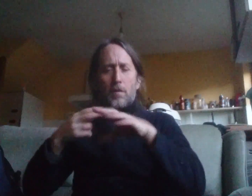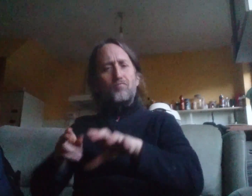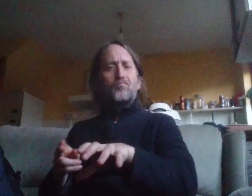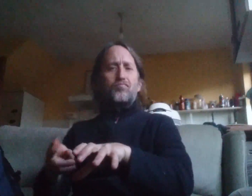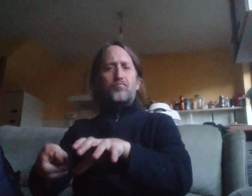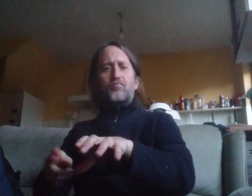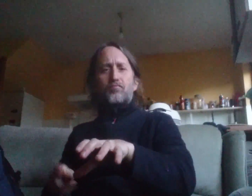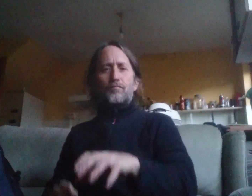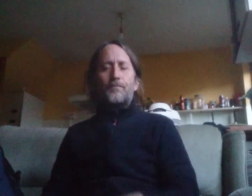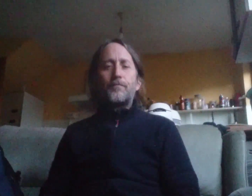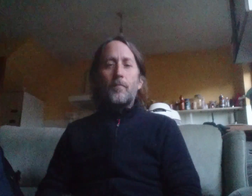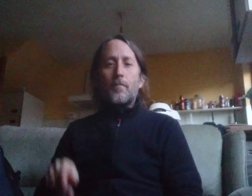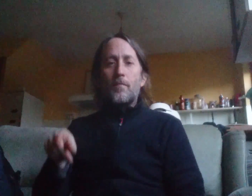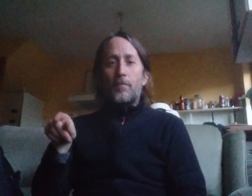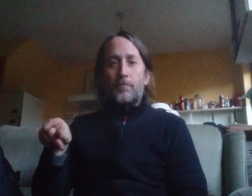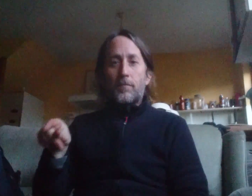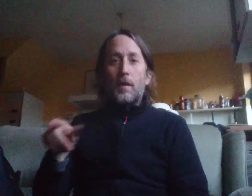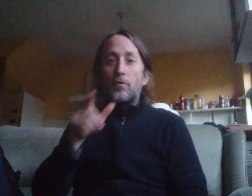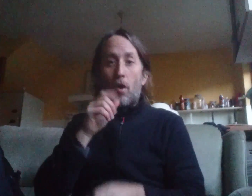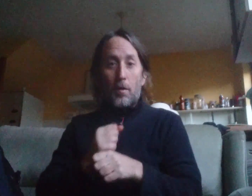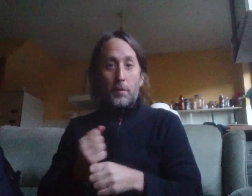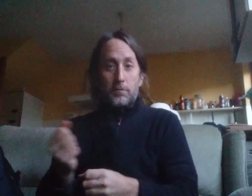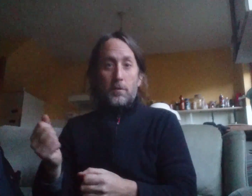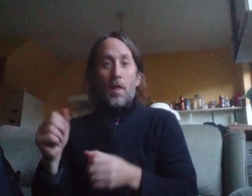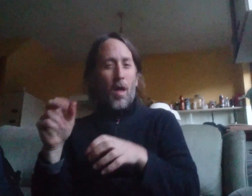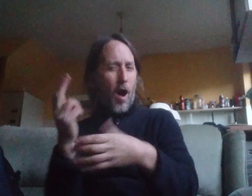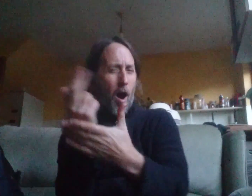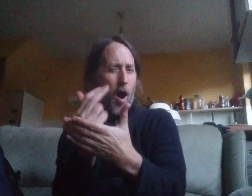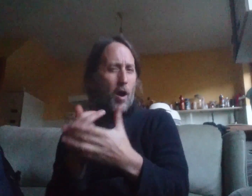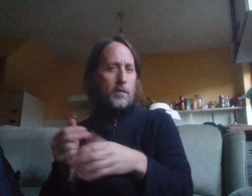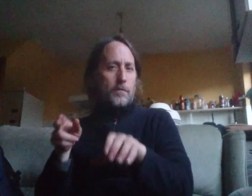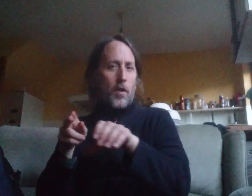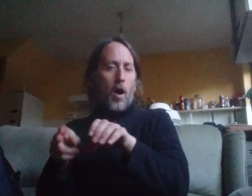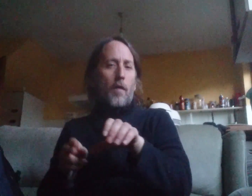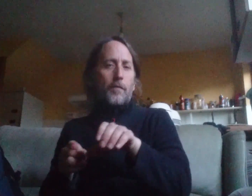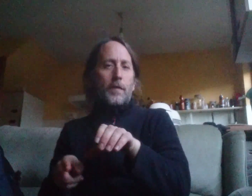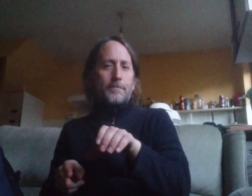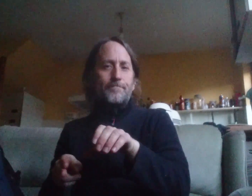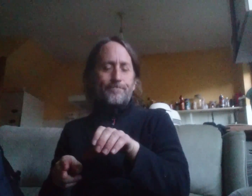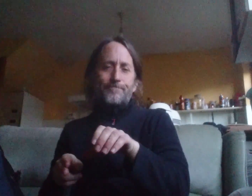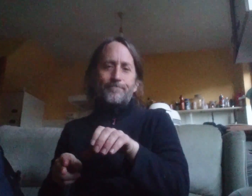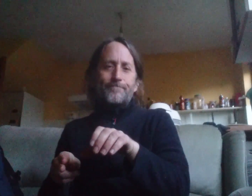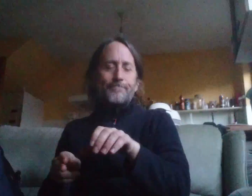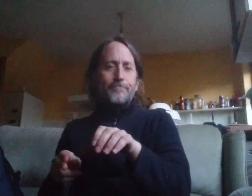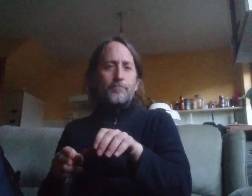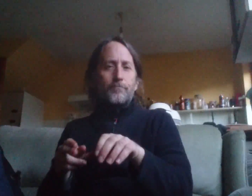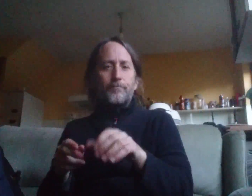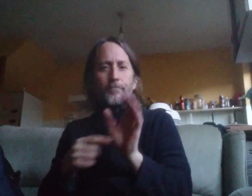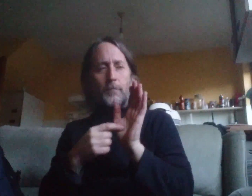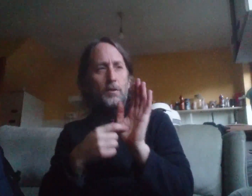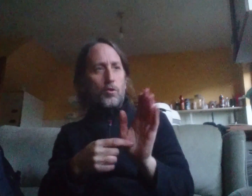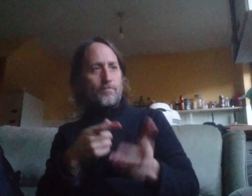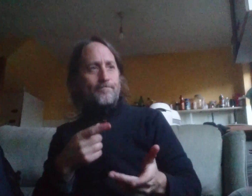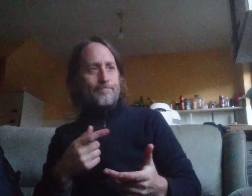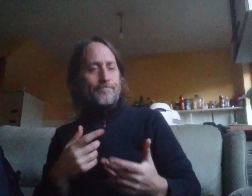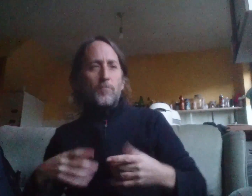Harville Hall's elegy to the art of carving mourned the decline of a traditional masculine skill in a world of